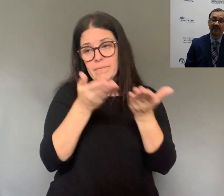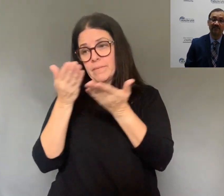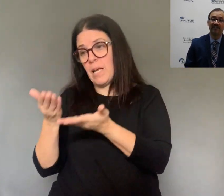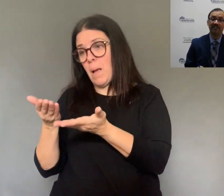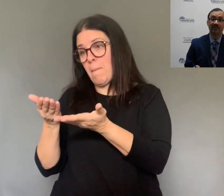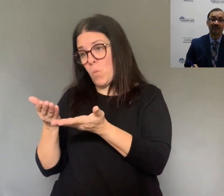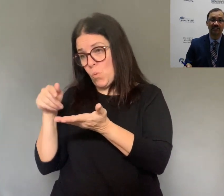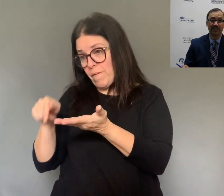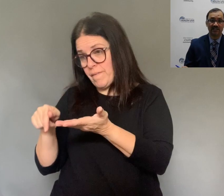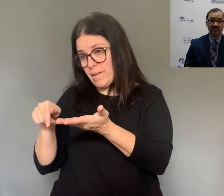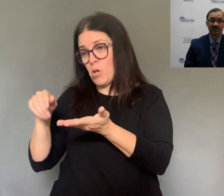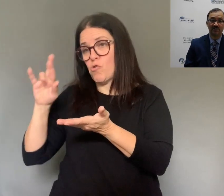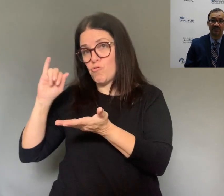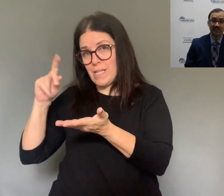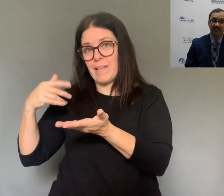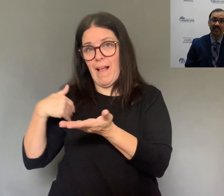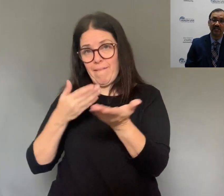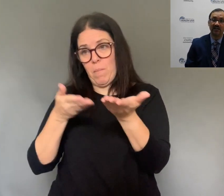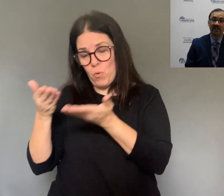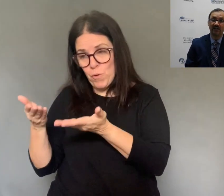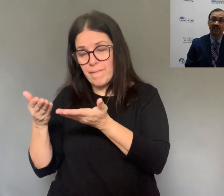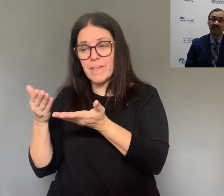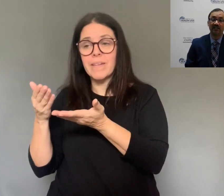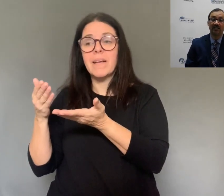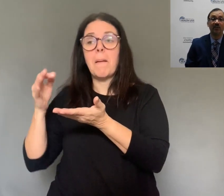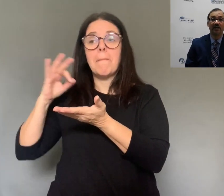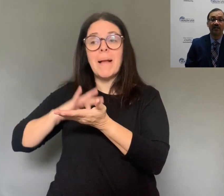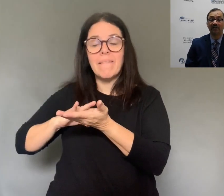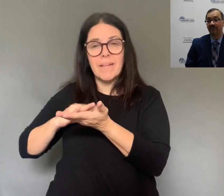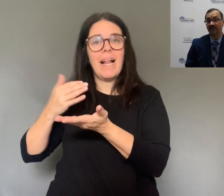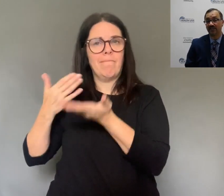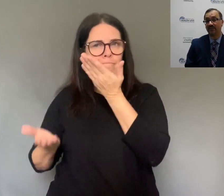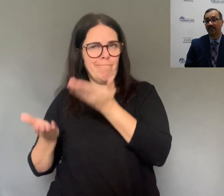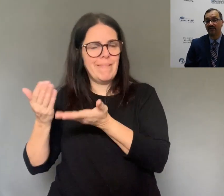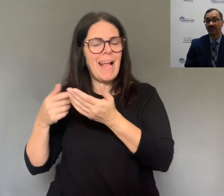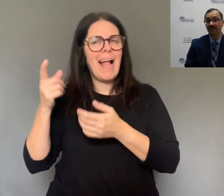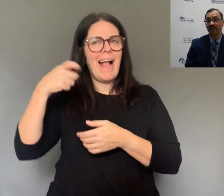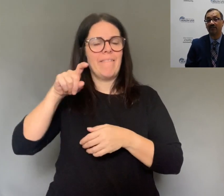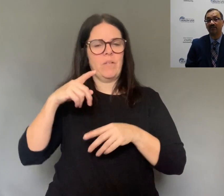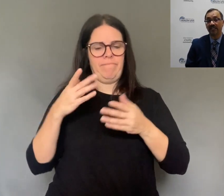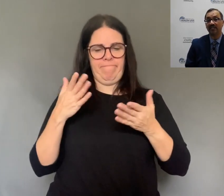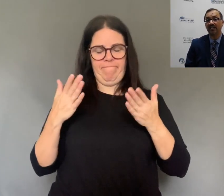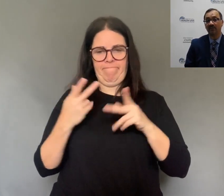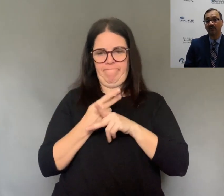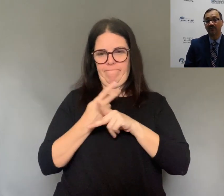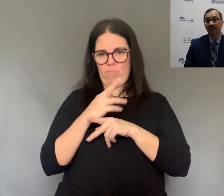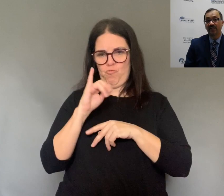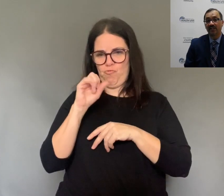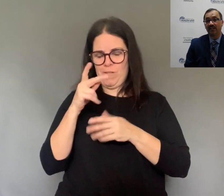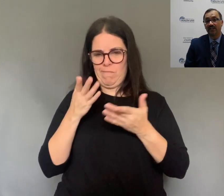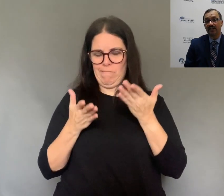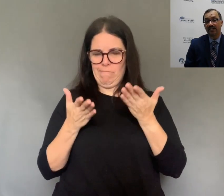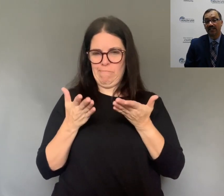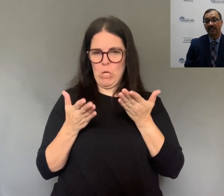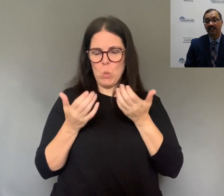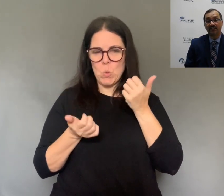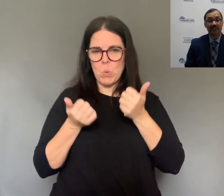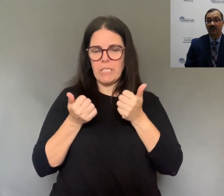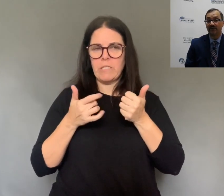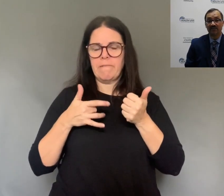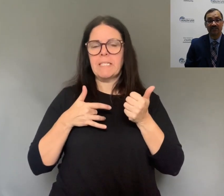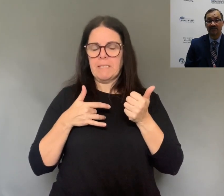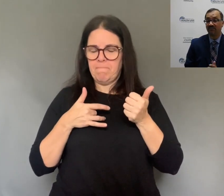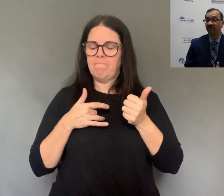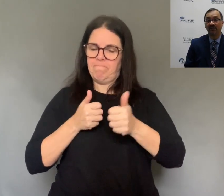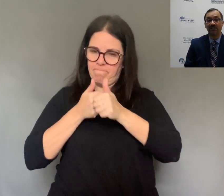the families or the individuals, they are aware of the risks and benefits of making that move. And there's